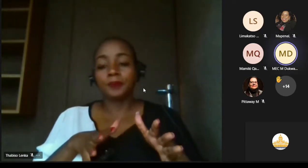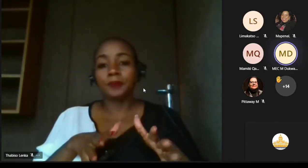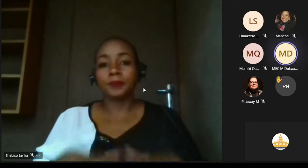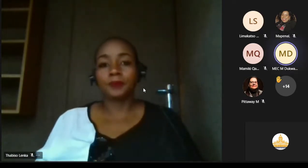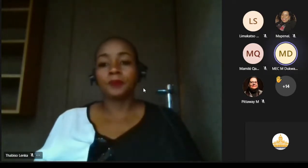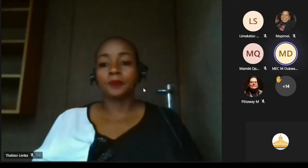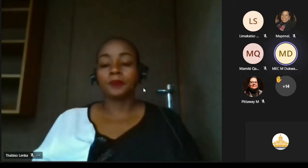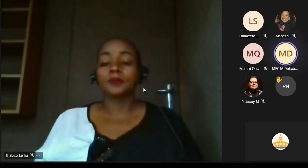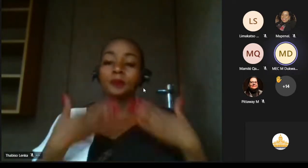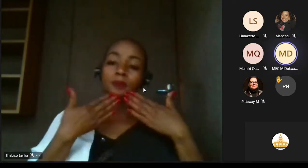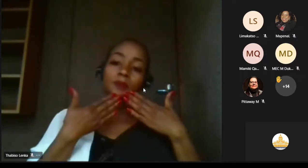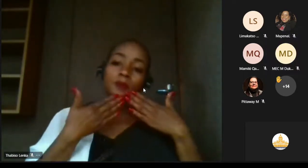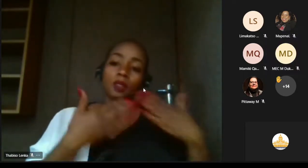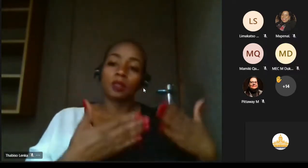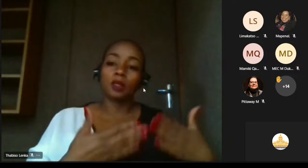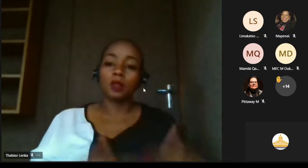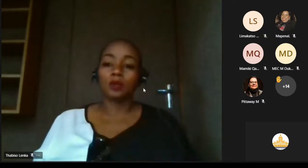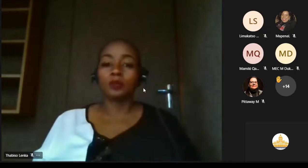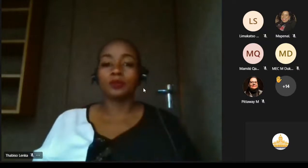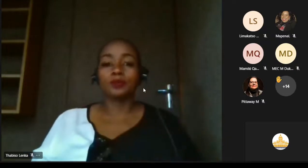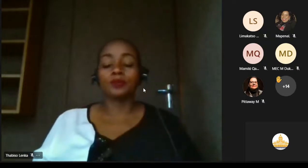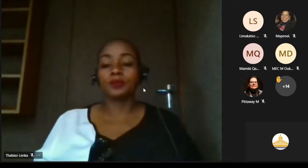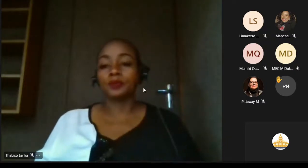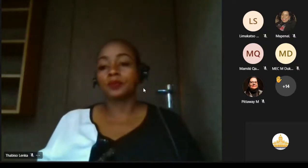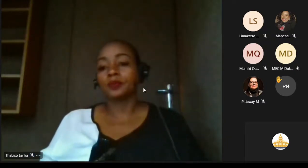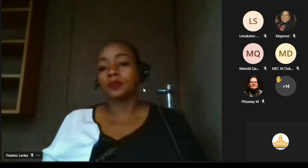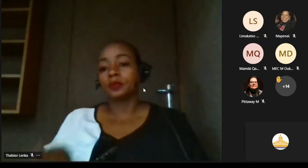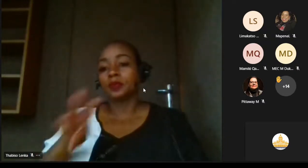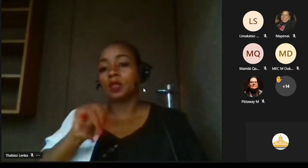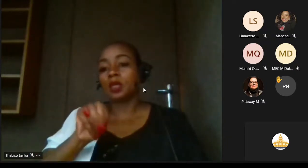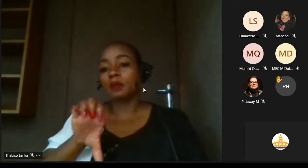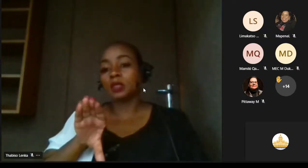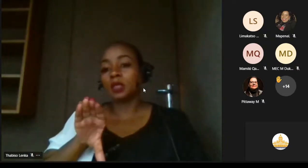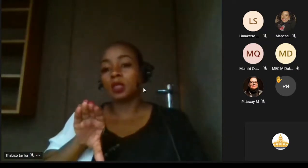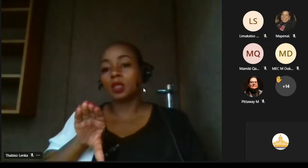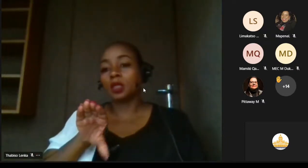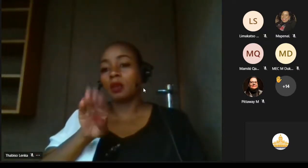Thank you. Thank you. Honorable MEC Brown.